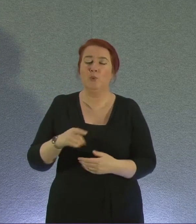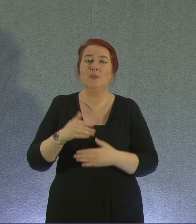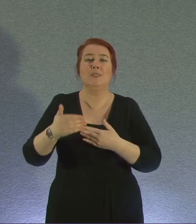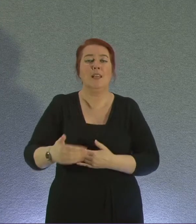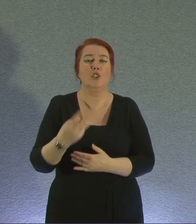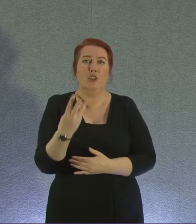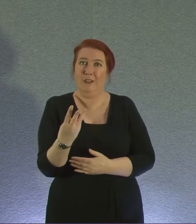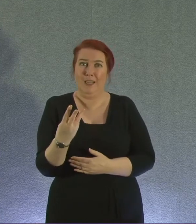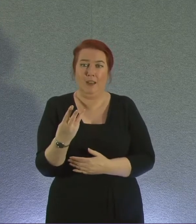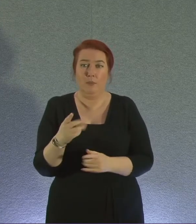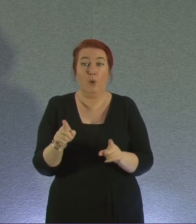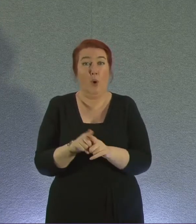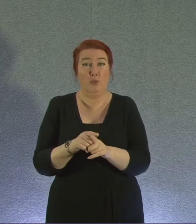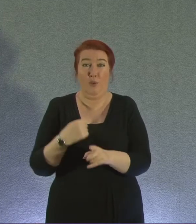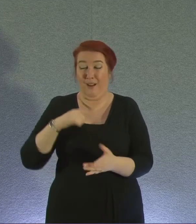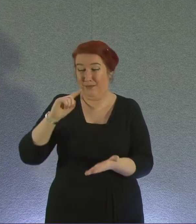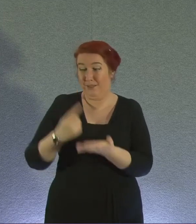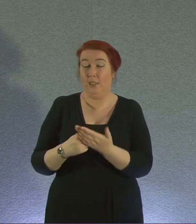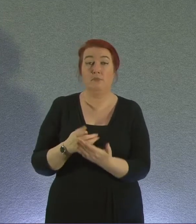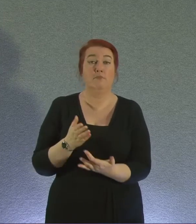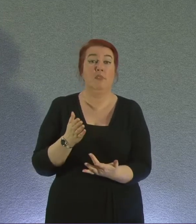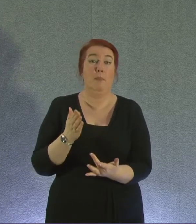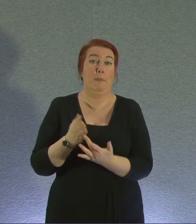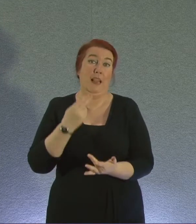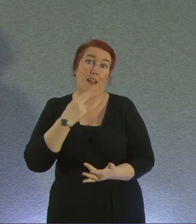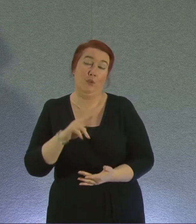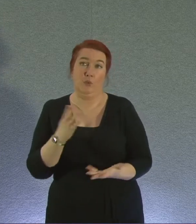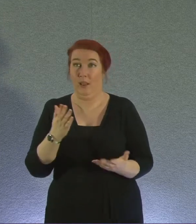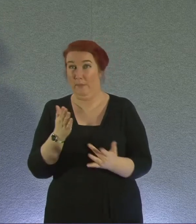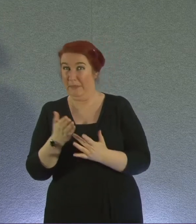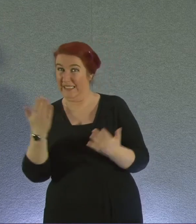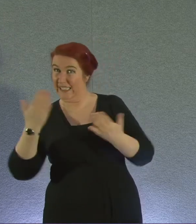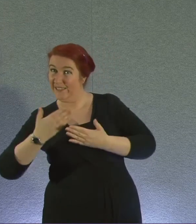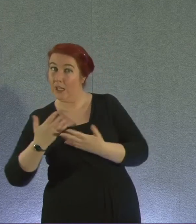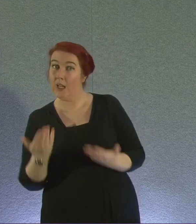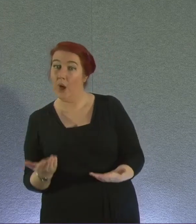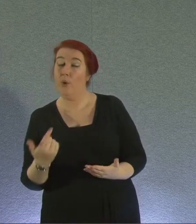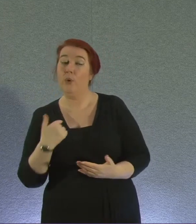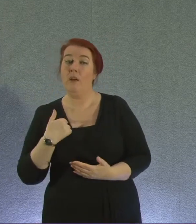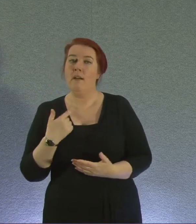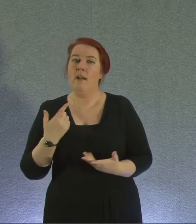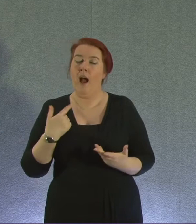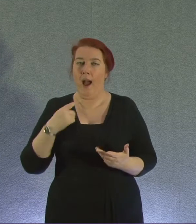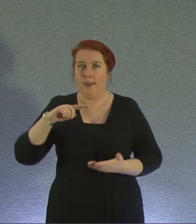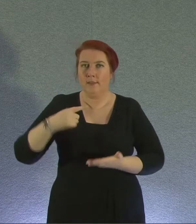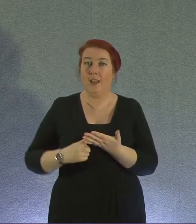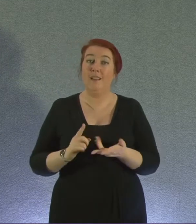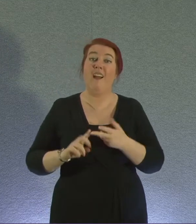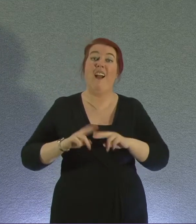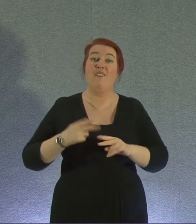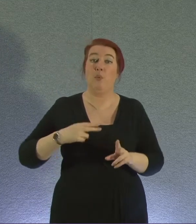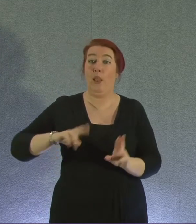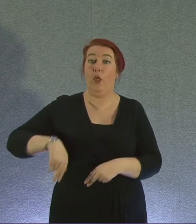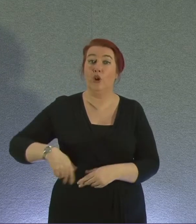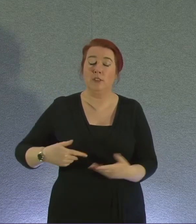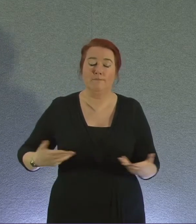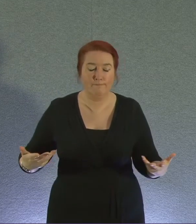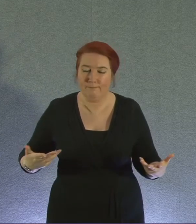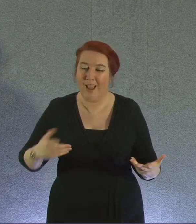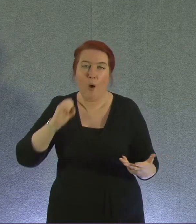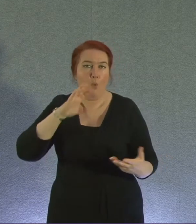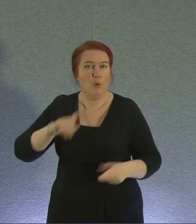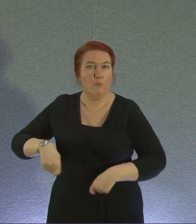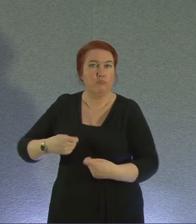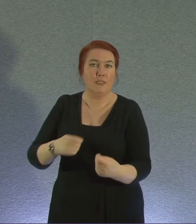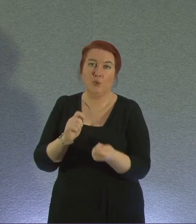But I also decided mid-afternoon that if, mid-evening, essentially where we are now, that if we had lost items, I would not have brought those back to change